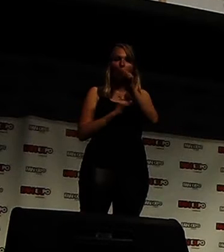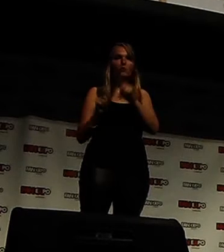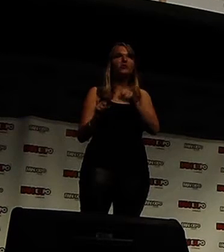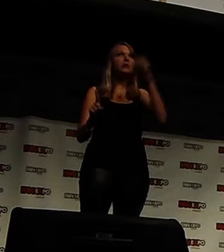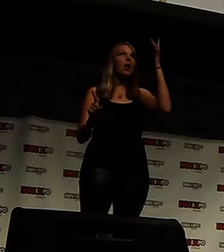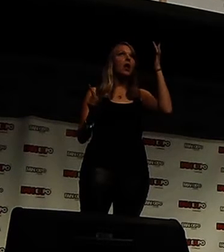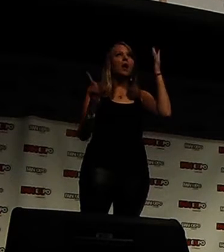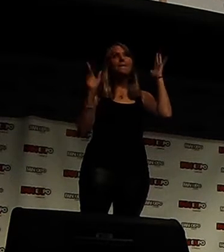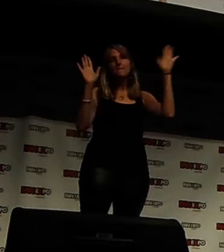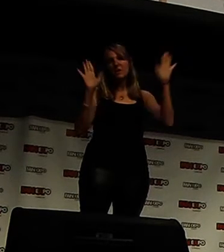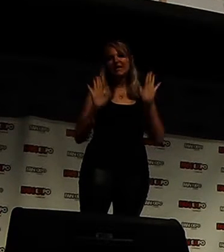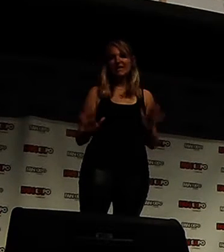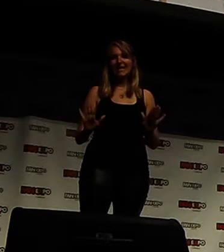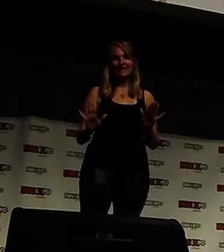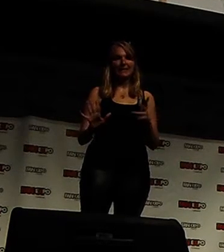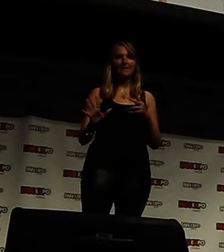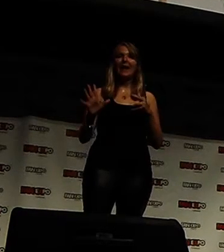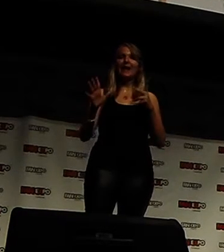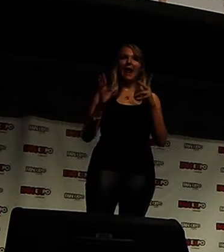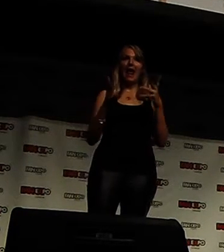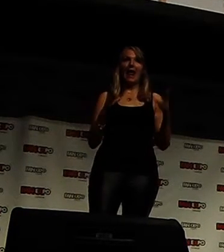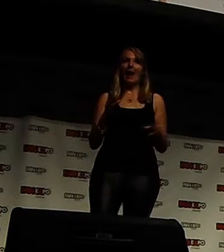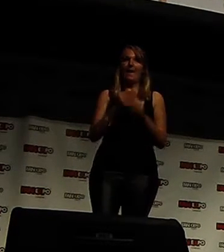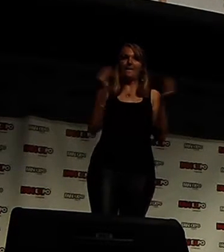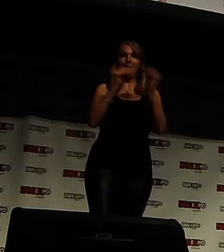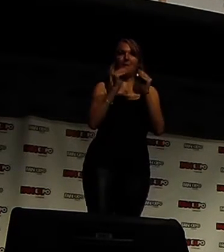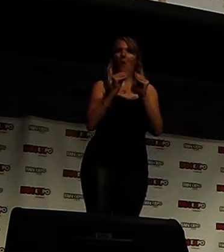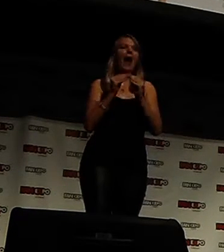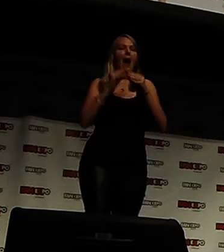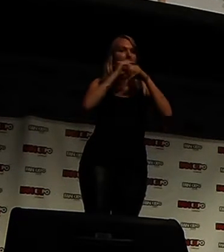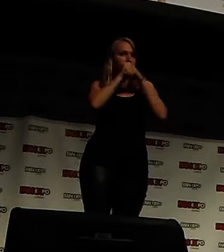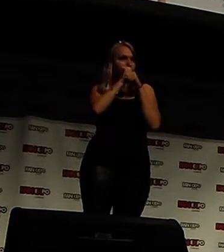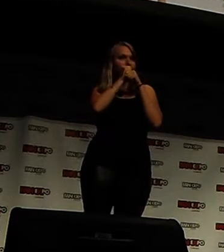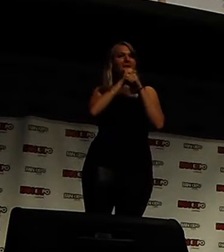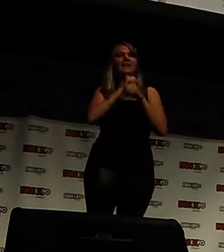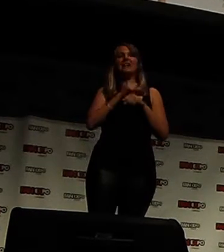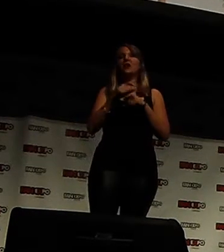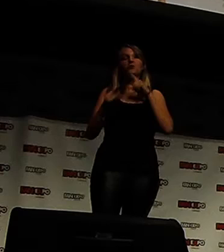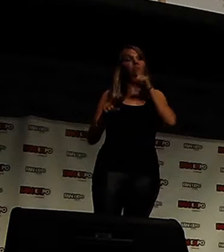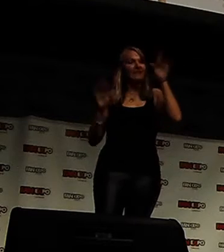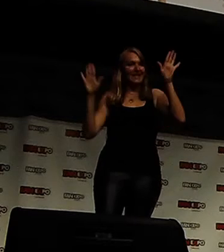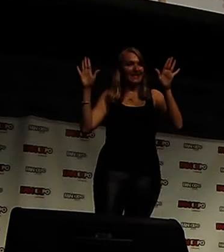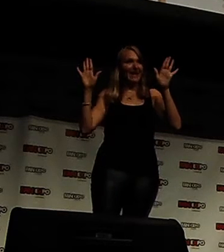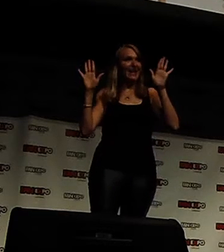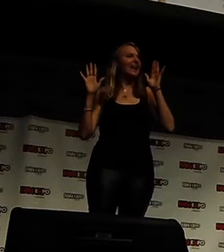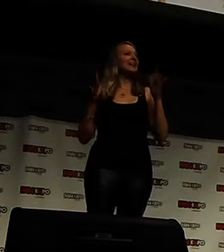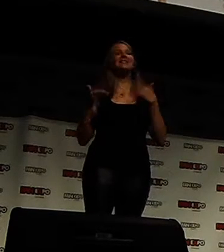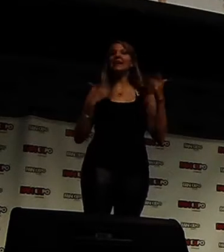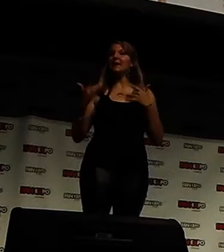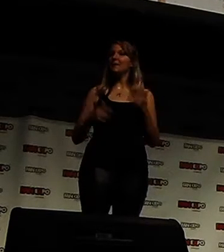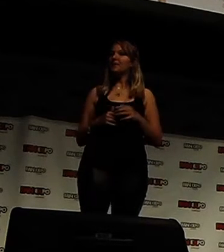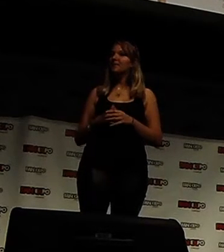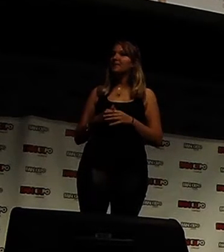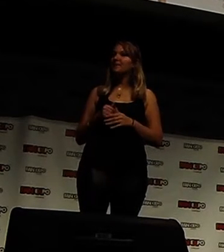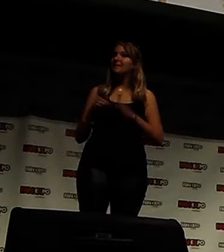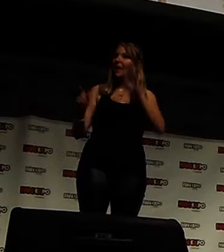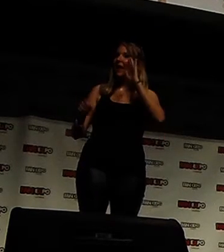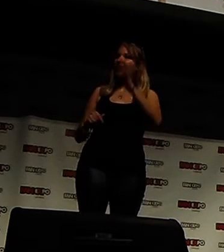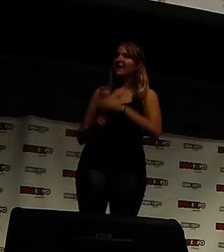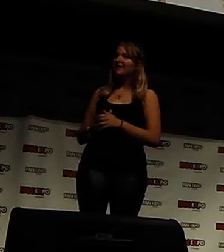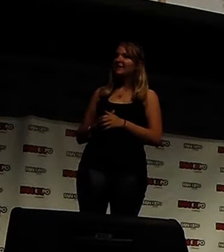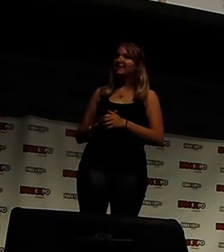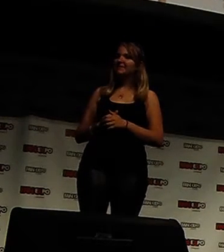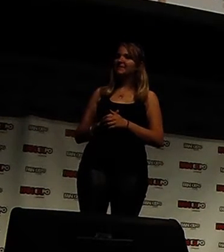Brilliant. And I'm not going to tell you anything else. But yeah, it's really exciting. Hi there.